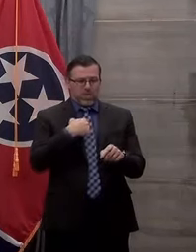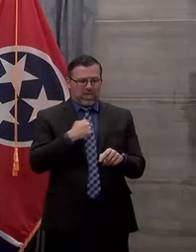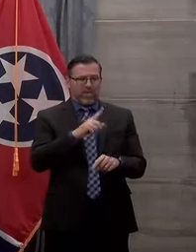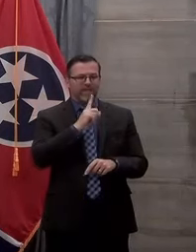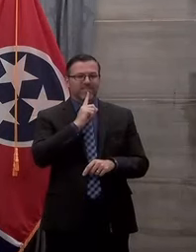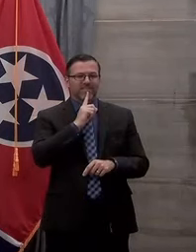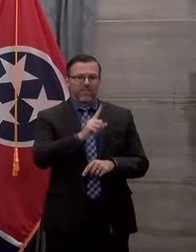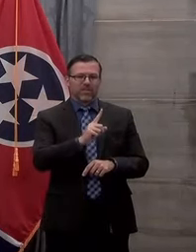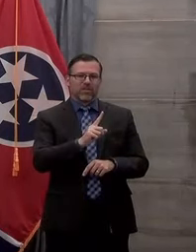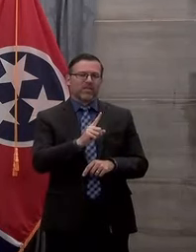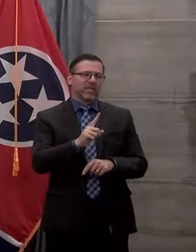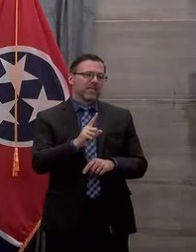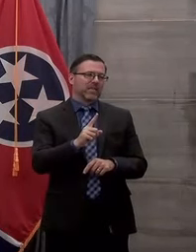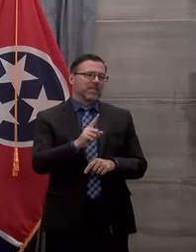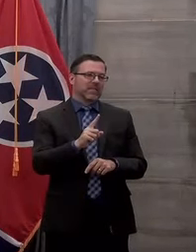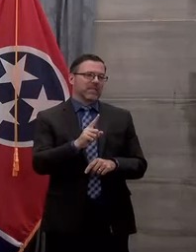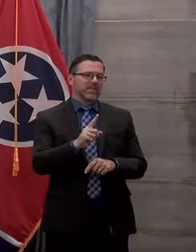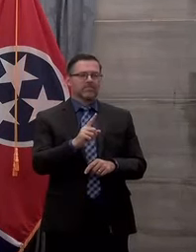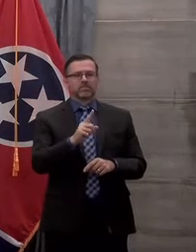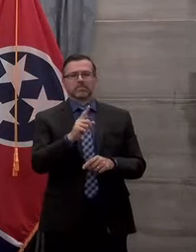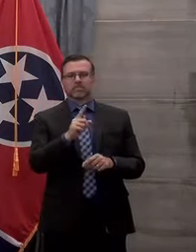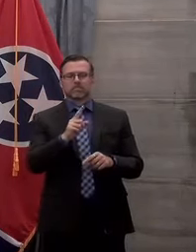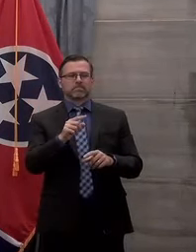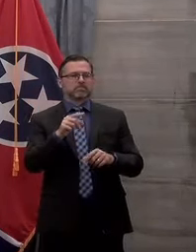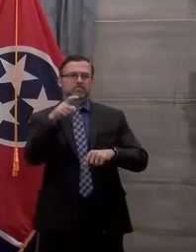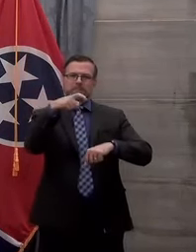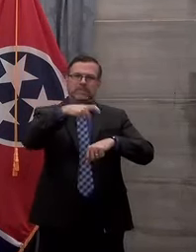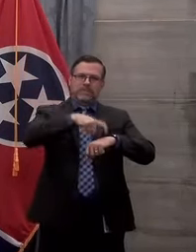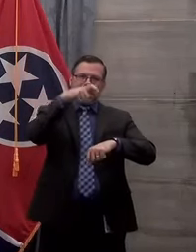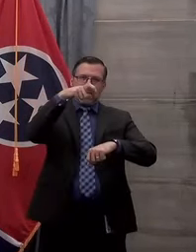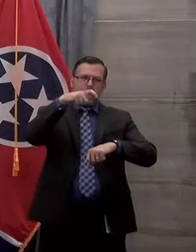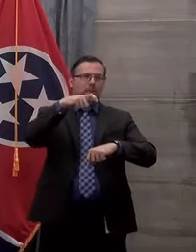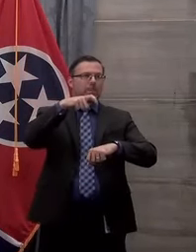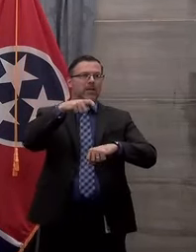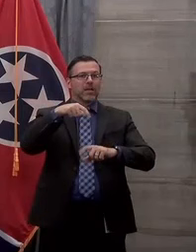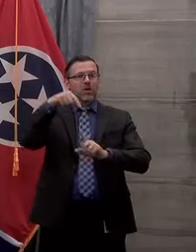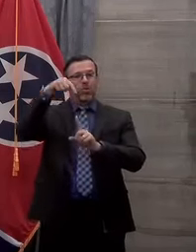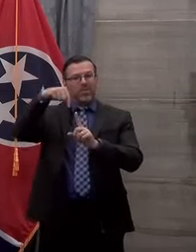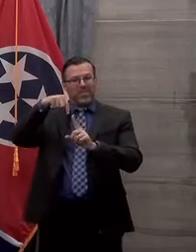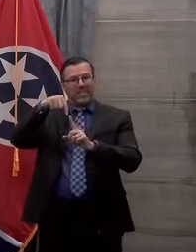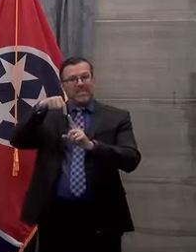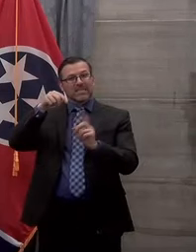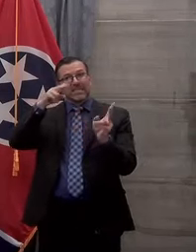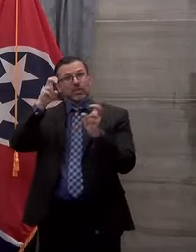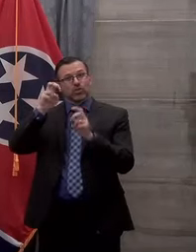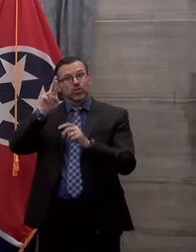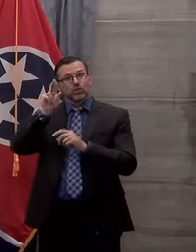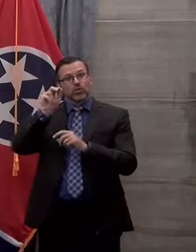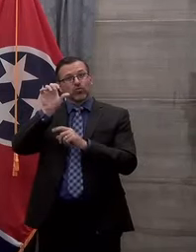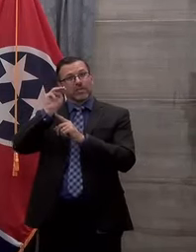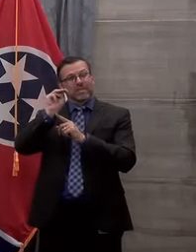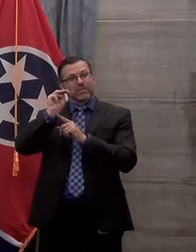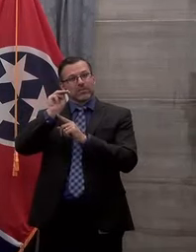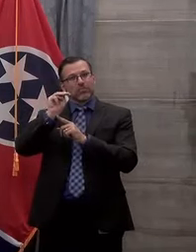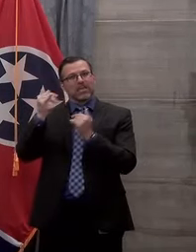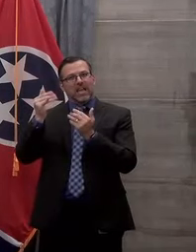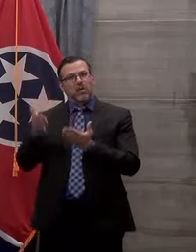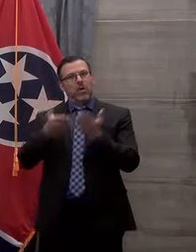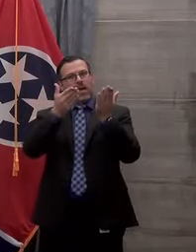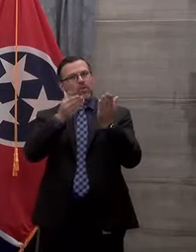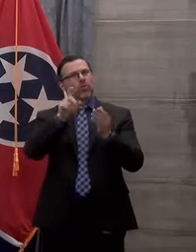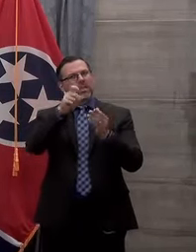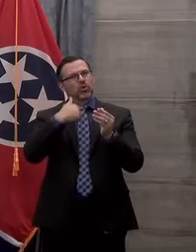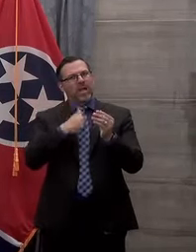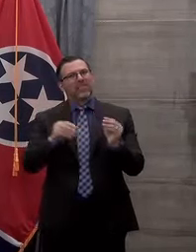a particular spot where a particular issue has been elevated, and we need to have more dialogue around that.